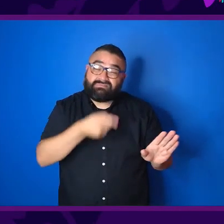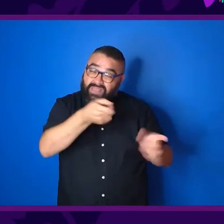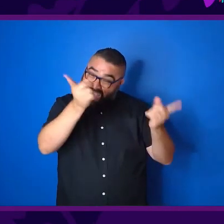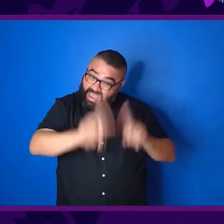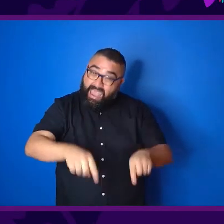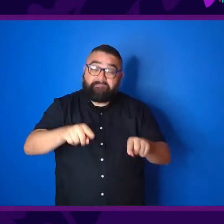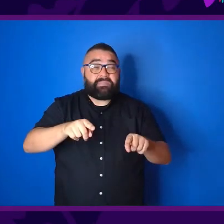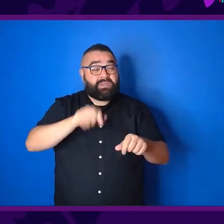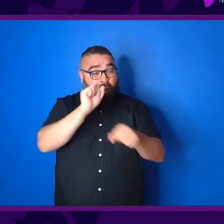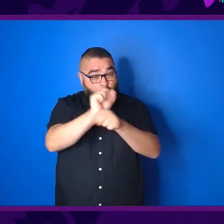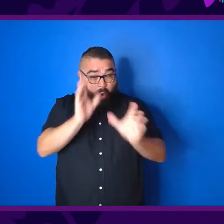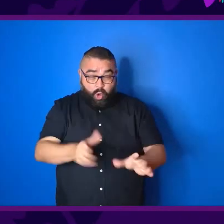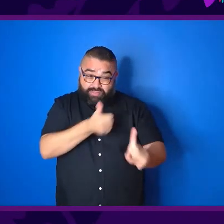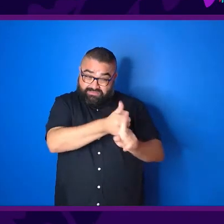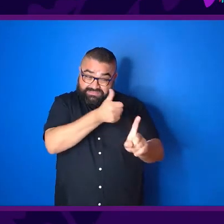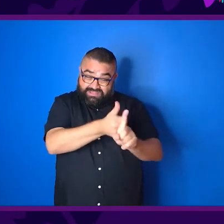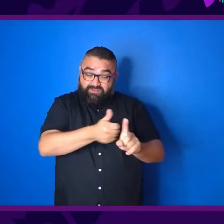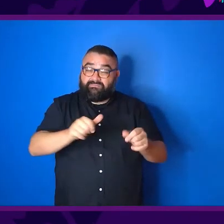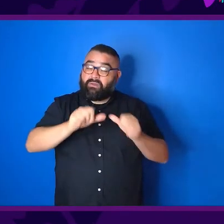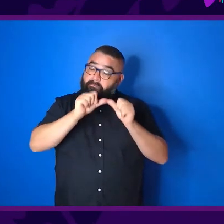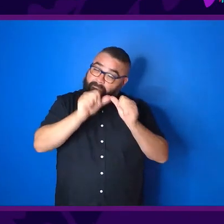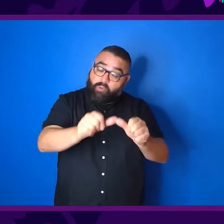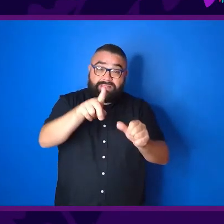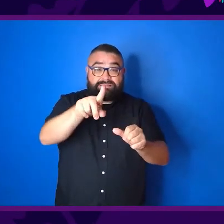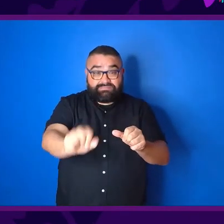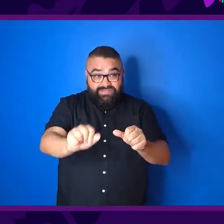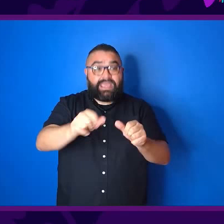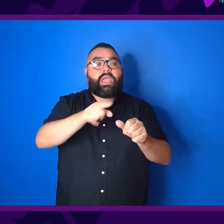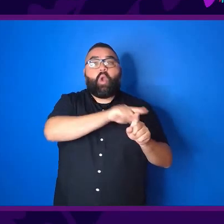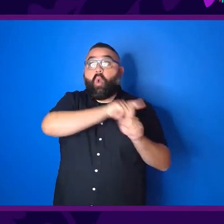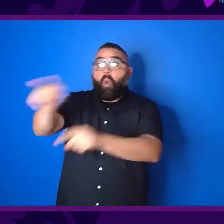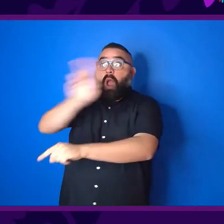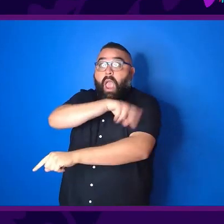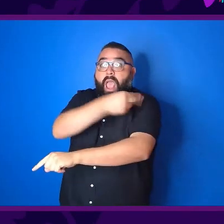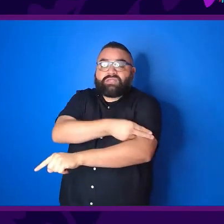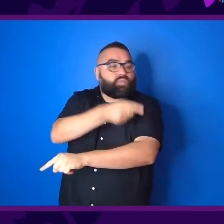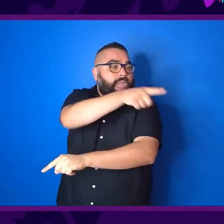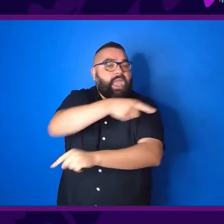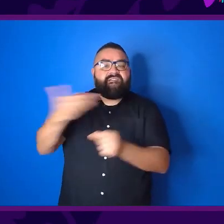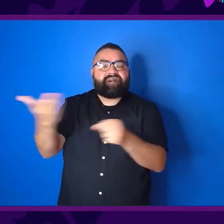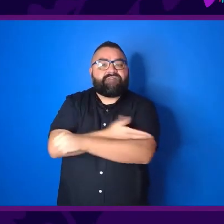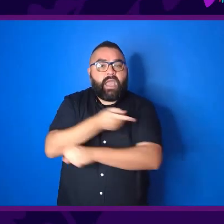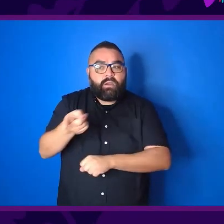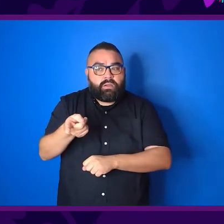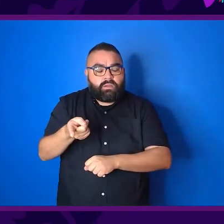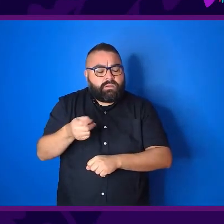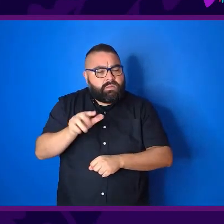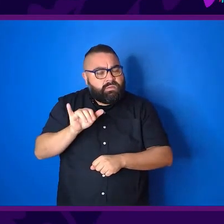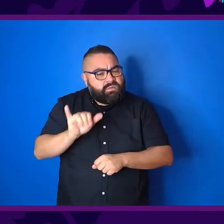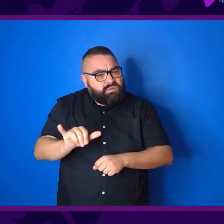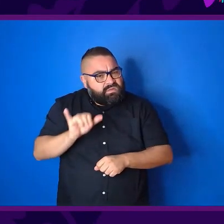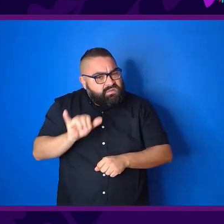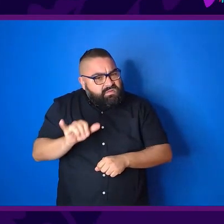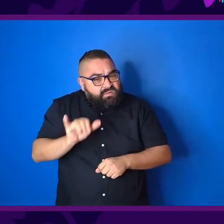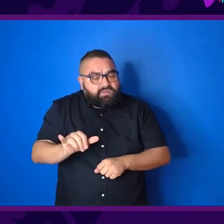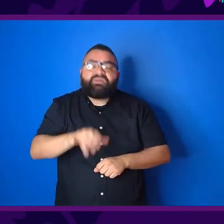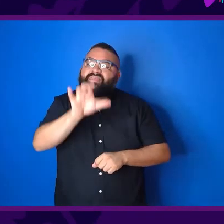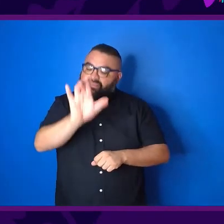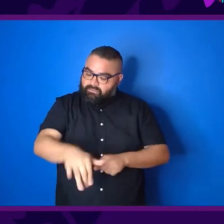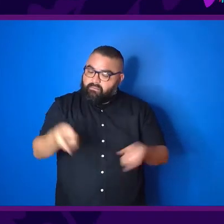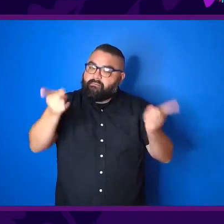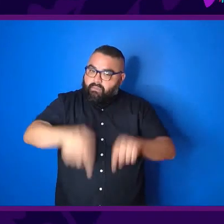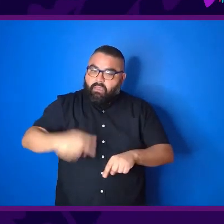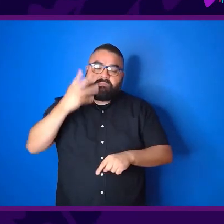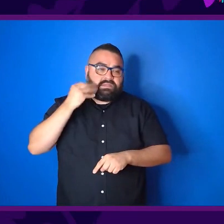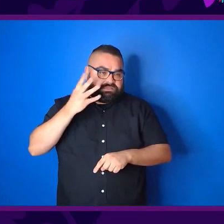and fired on the way to the hospital. Those were the conditions that were legal in New York State.